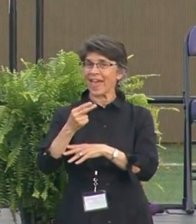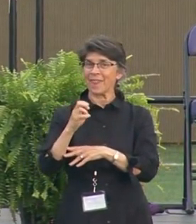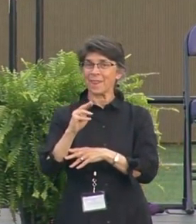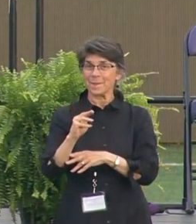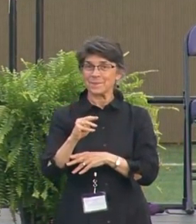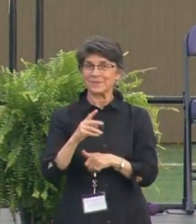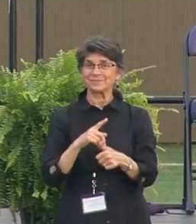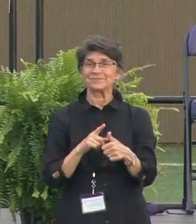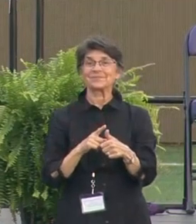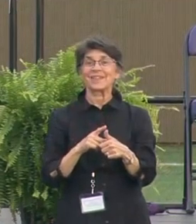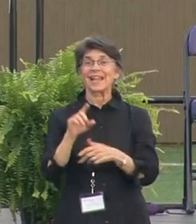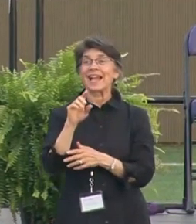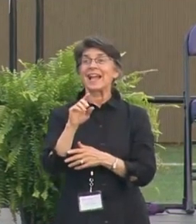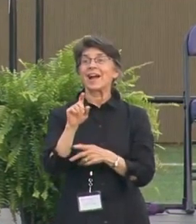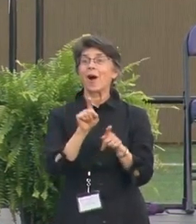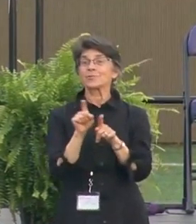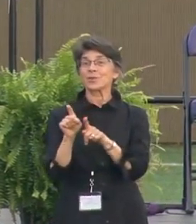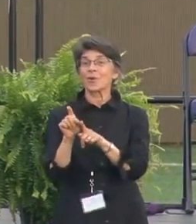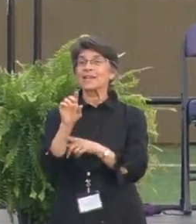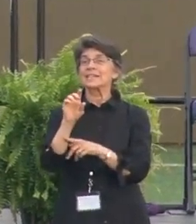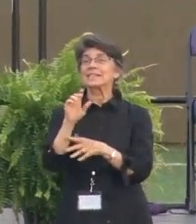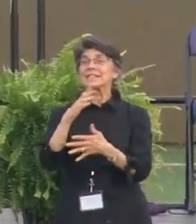senior choir member Amanda Velasquez.